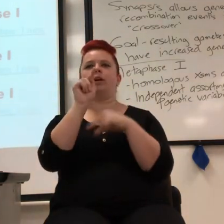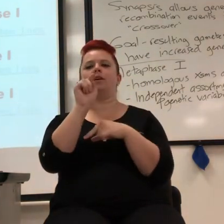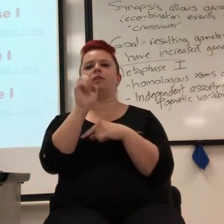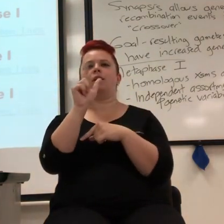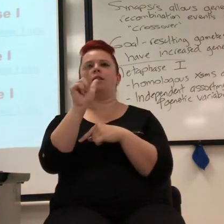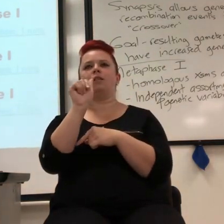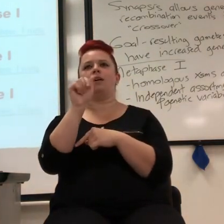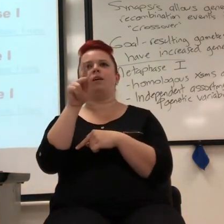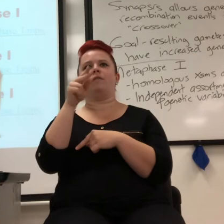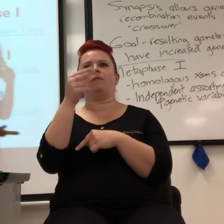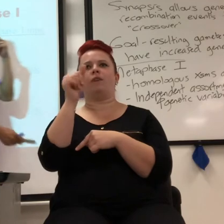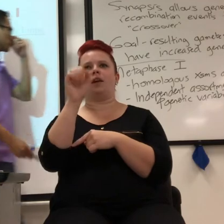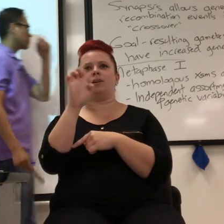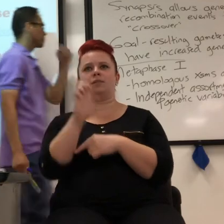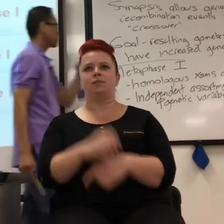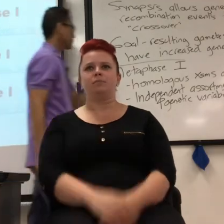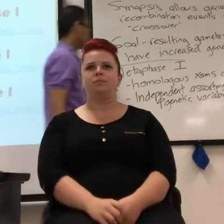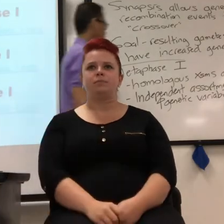telophase one.